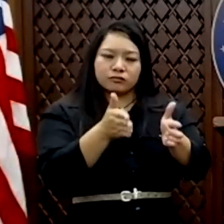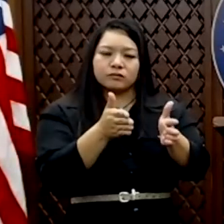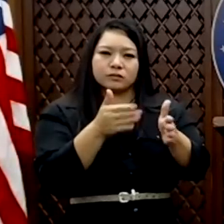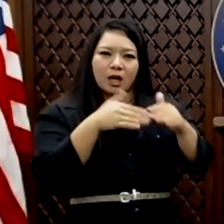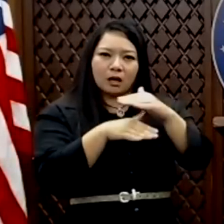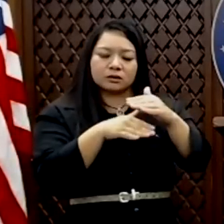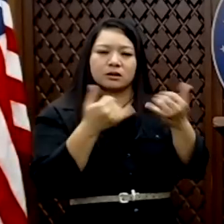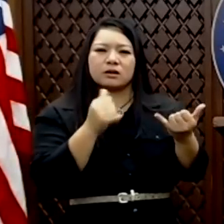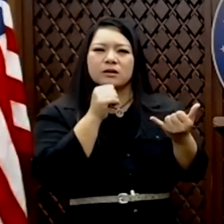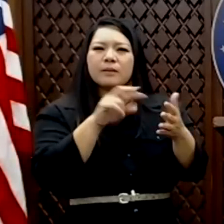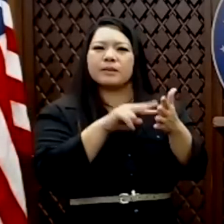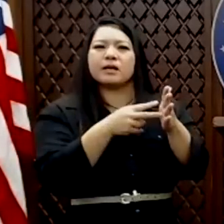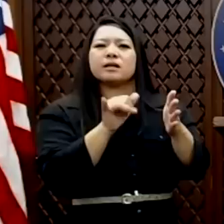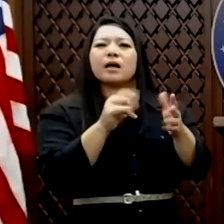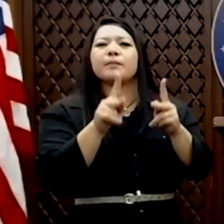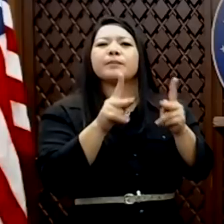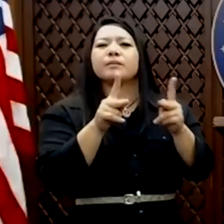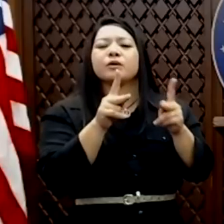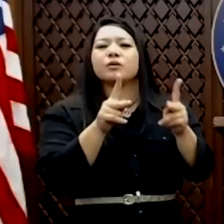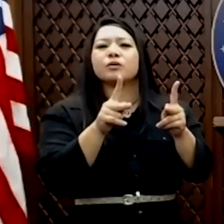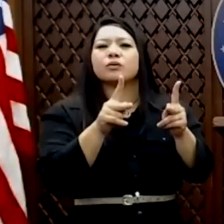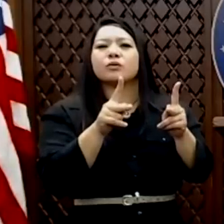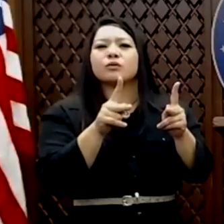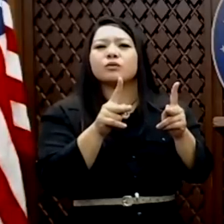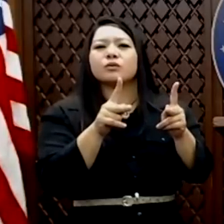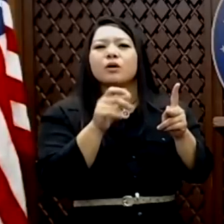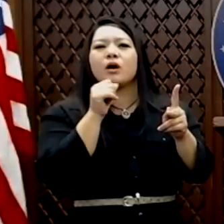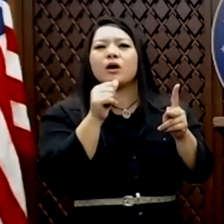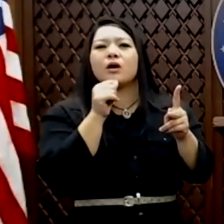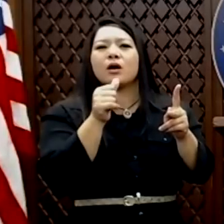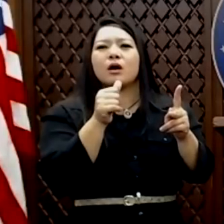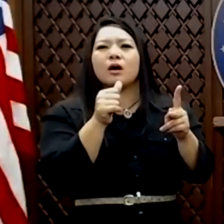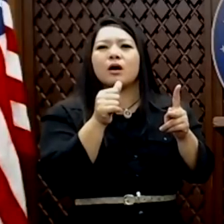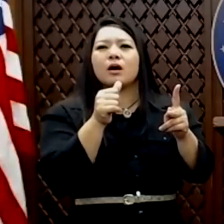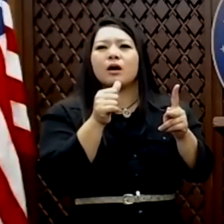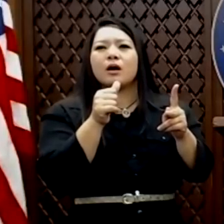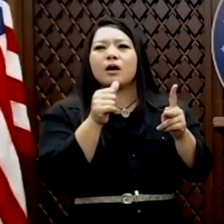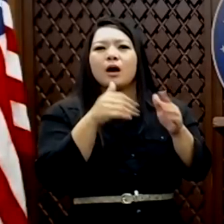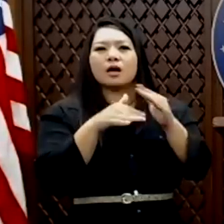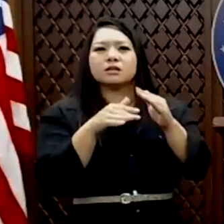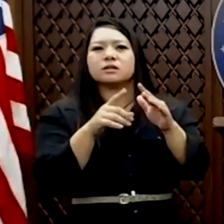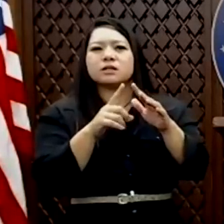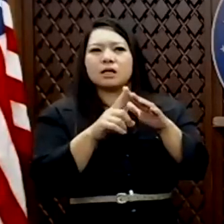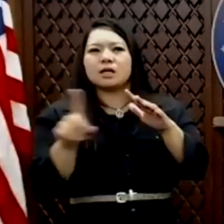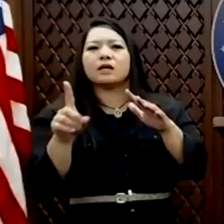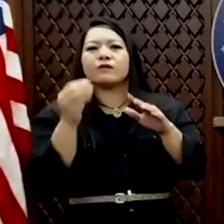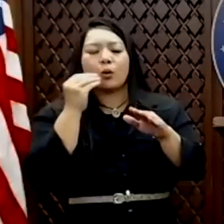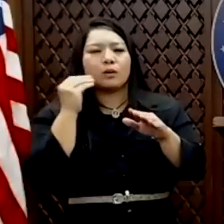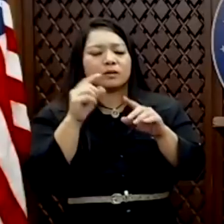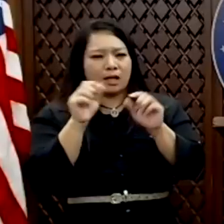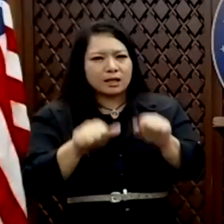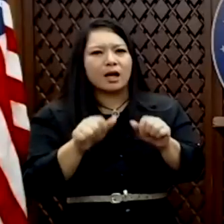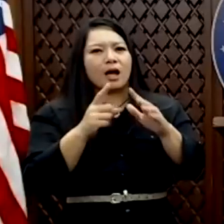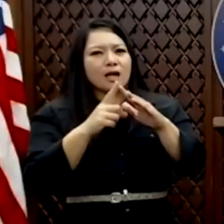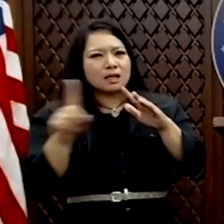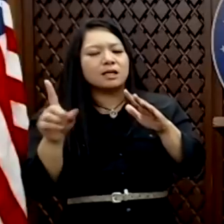it doesn't mean that people will not be allowed to leave their homes. Is that correct? They are allowed to leave their homes